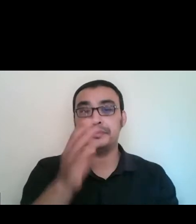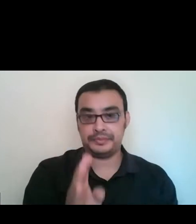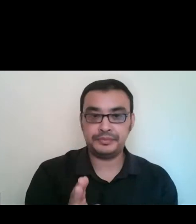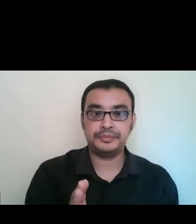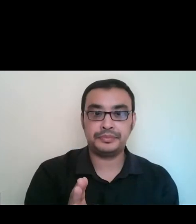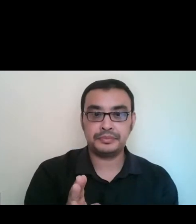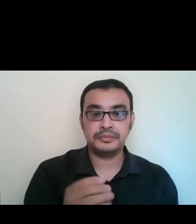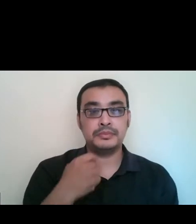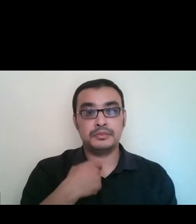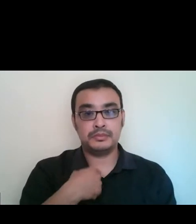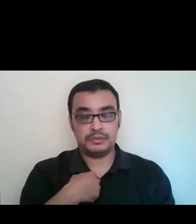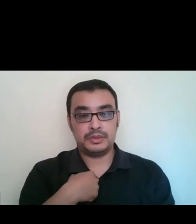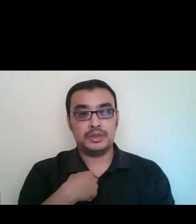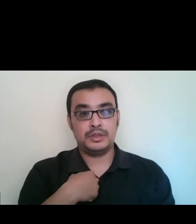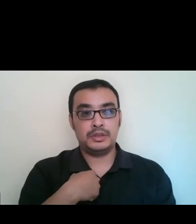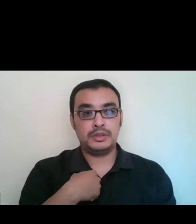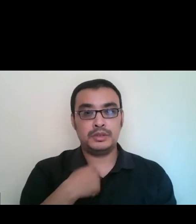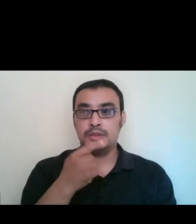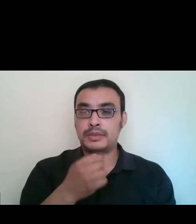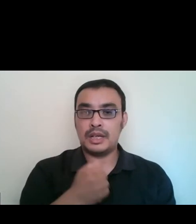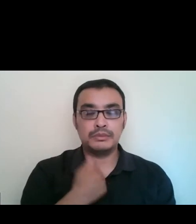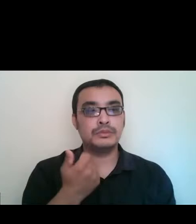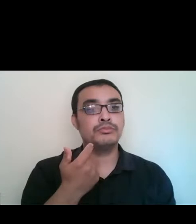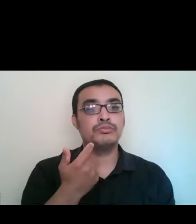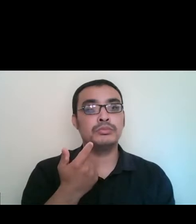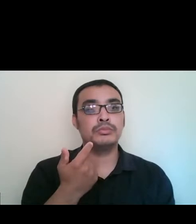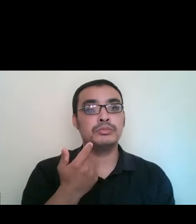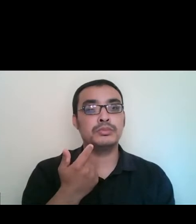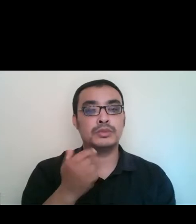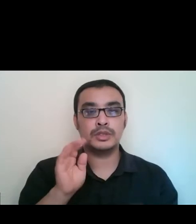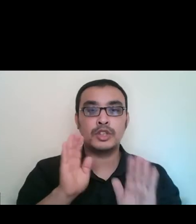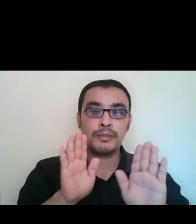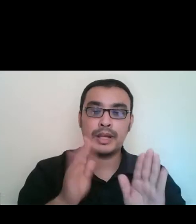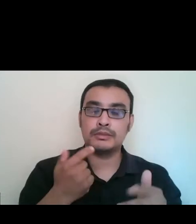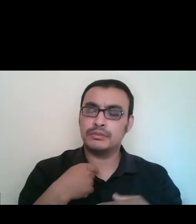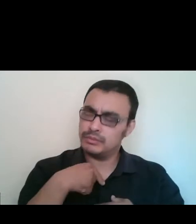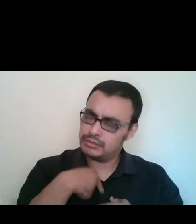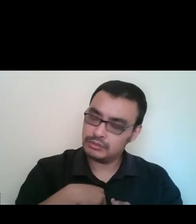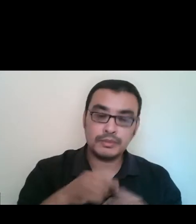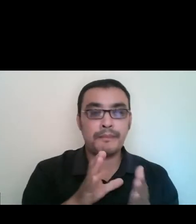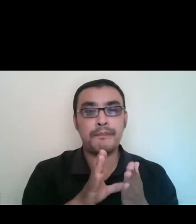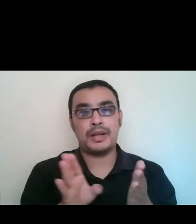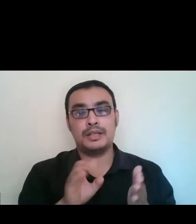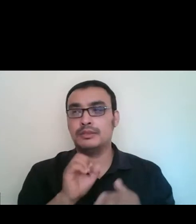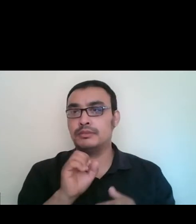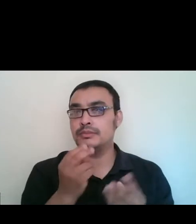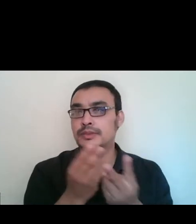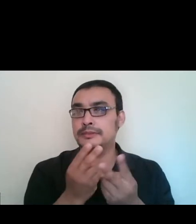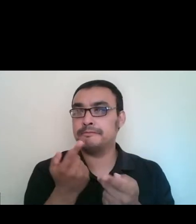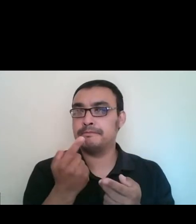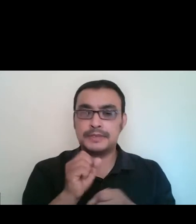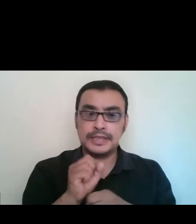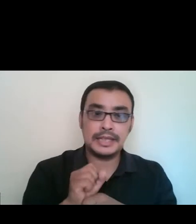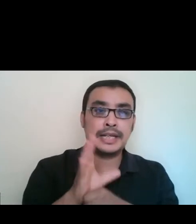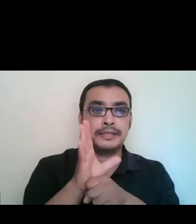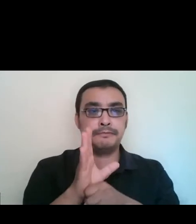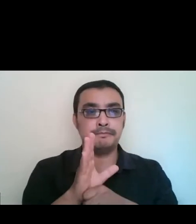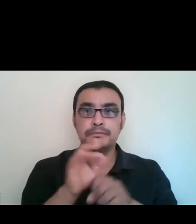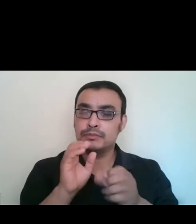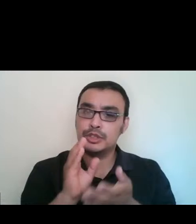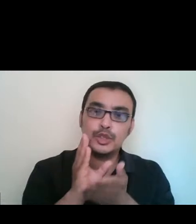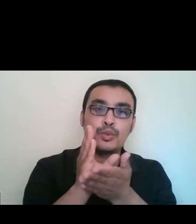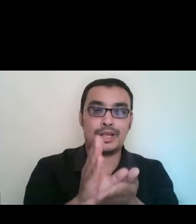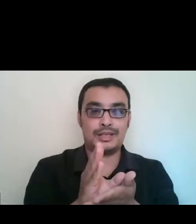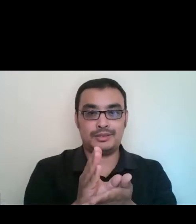I also want to acknowledge the interest and active contribution